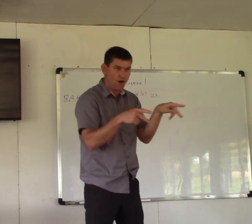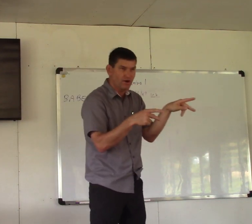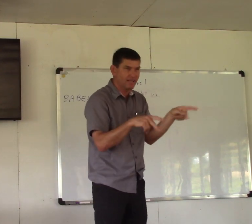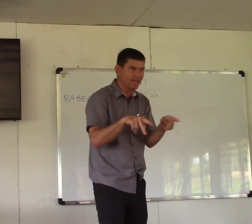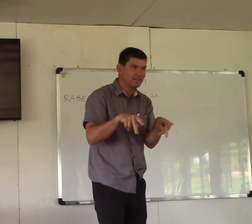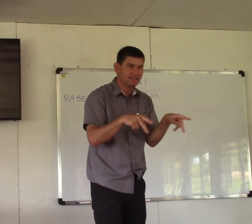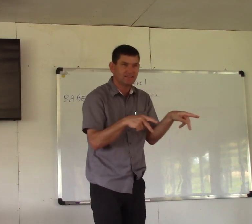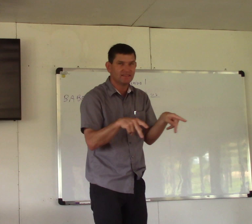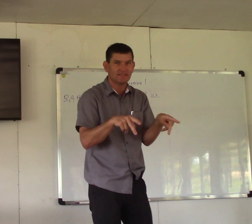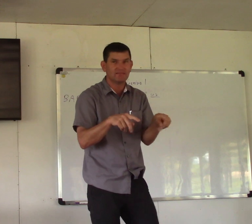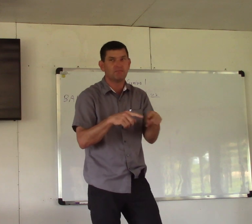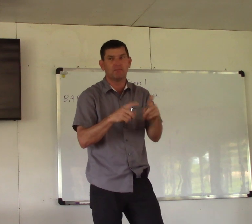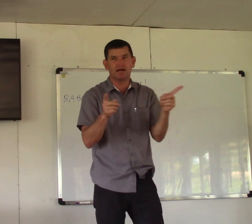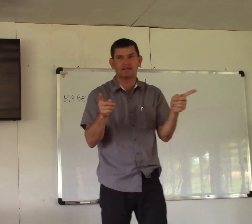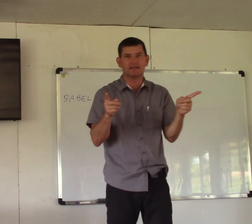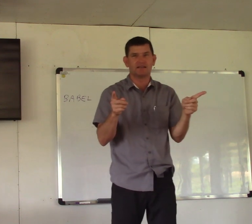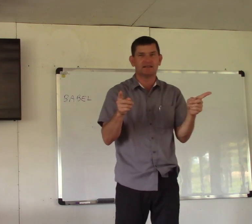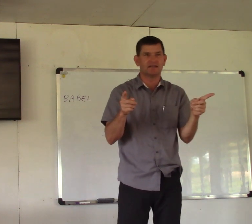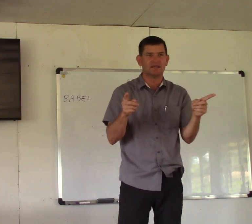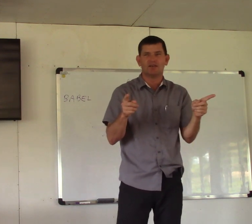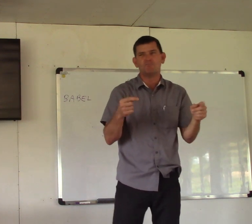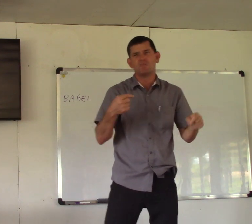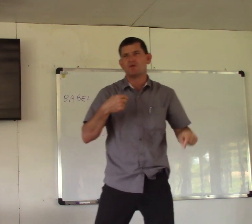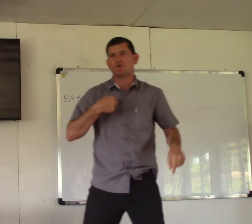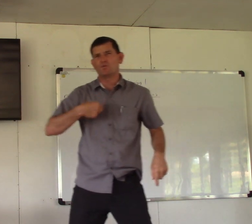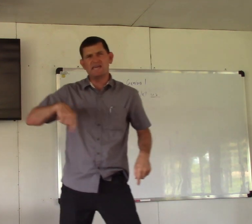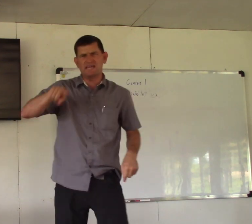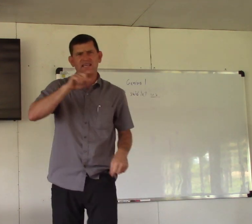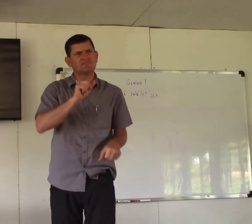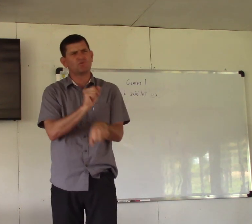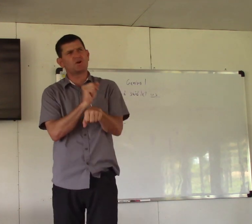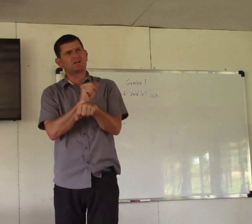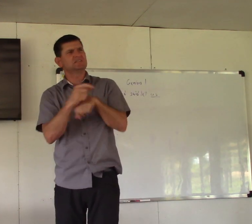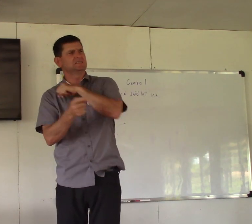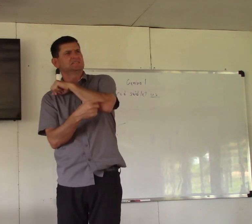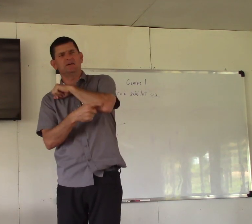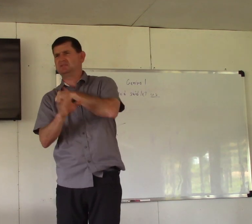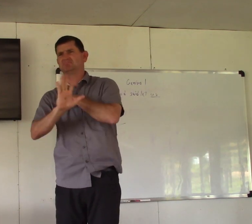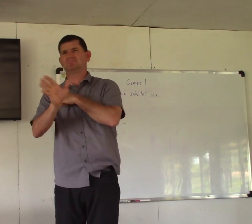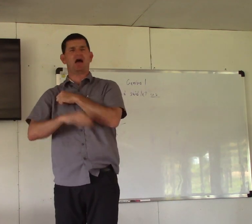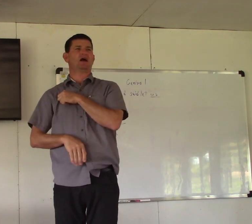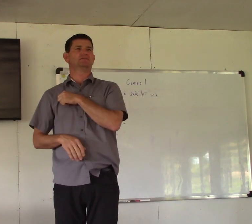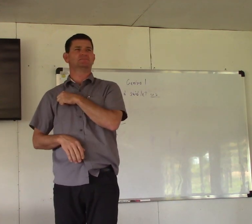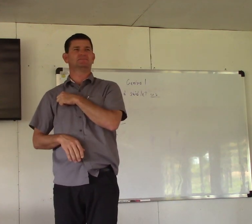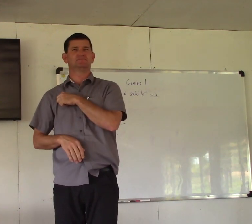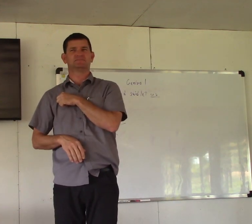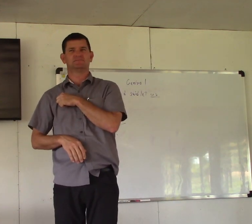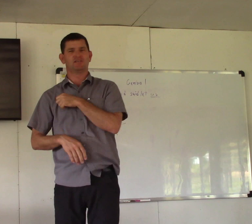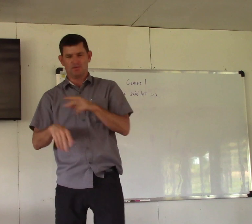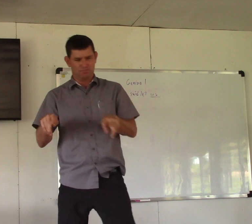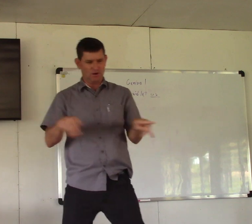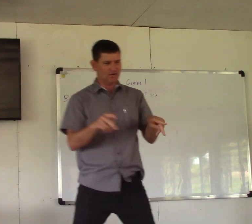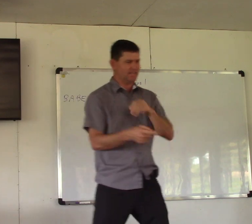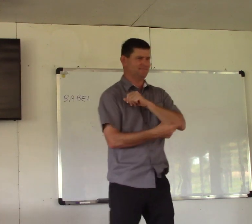party, but we work, tempted, nah. Party,